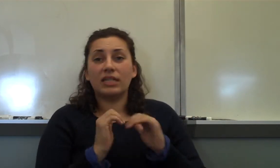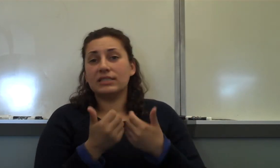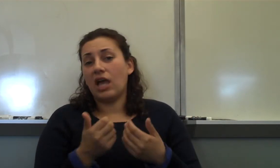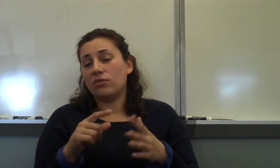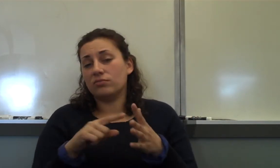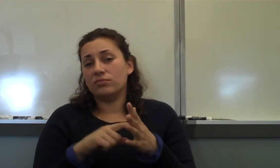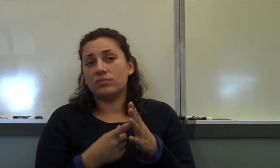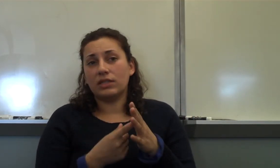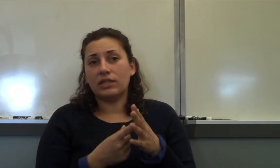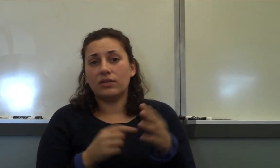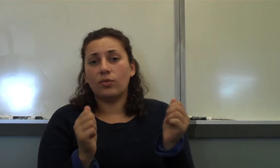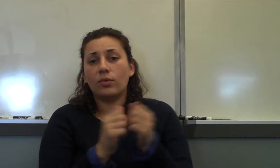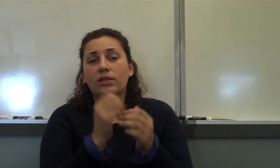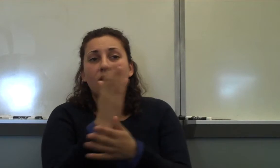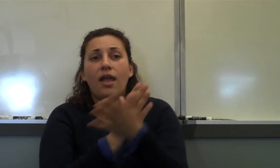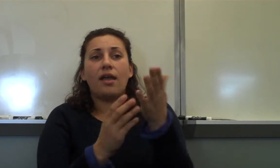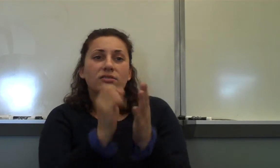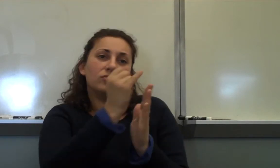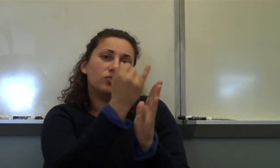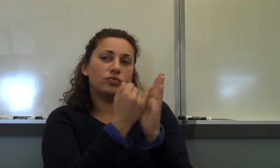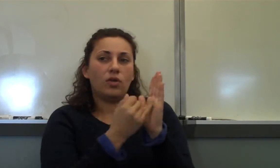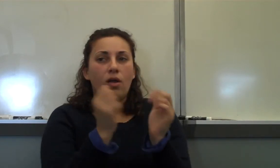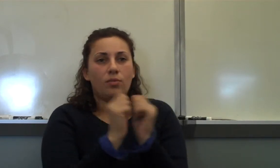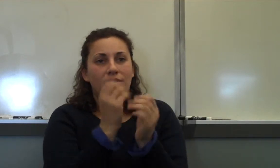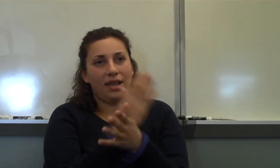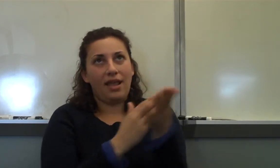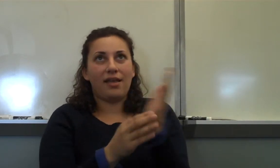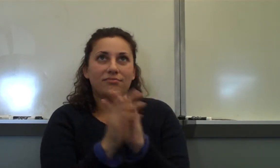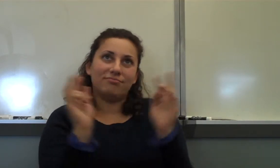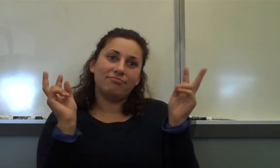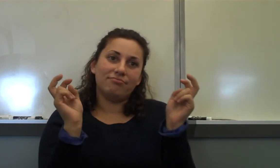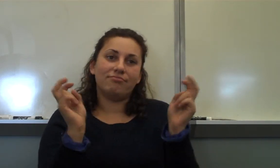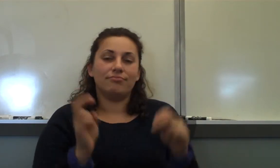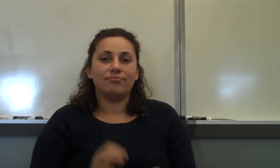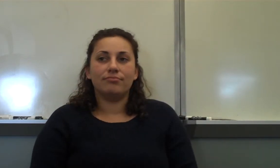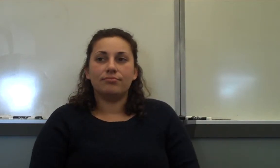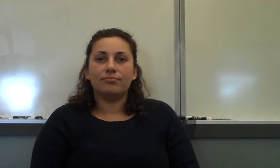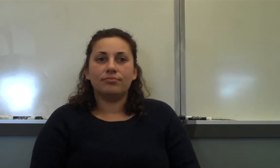by hand, so to speak. Let's do an extreme one.